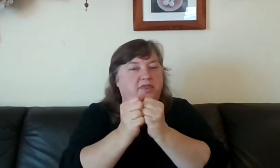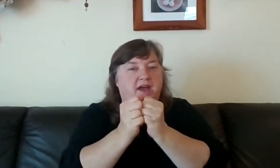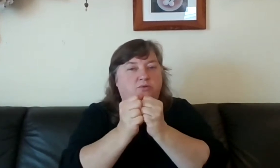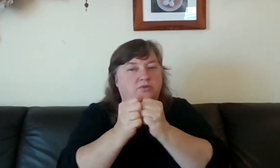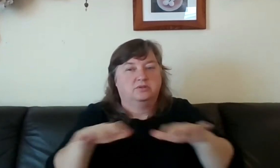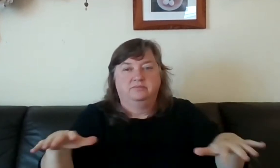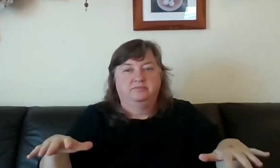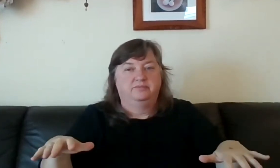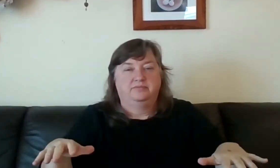Without.